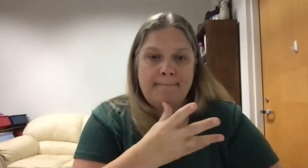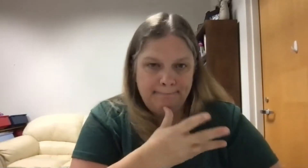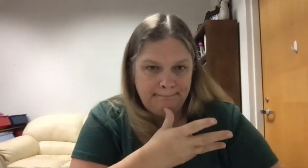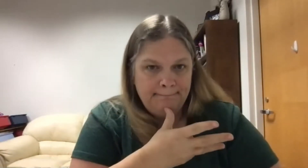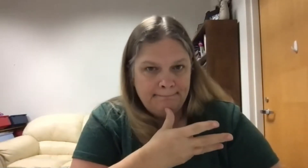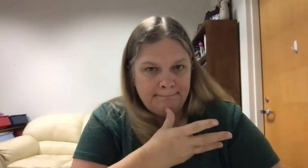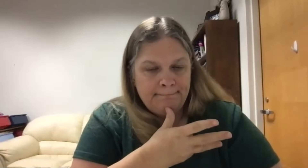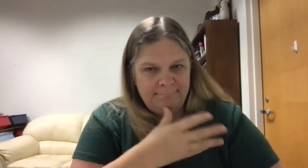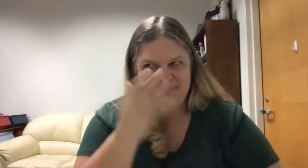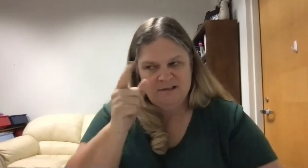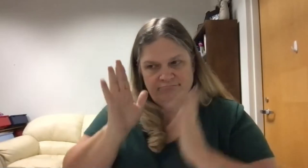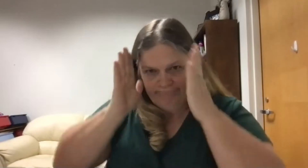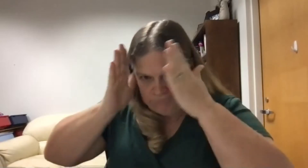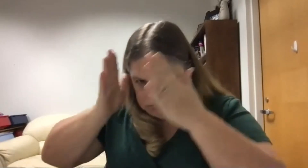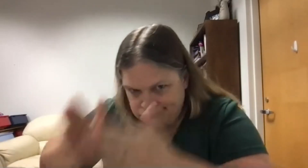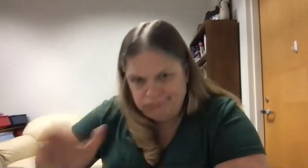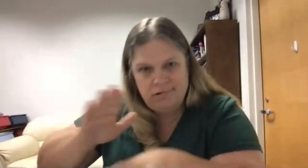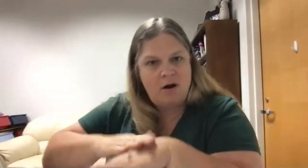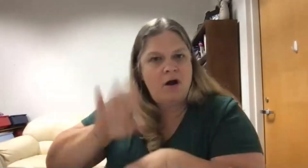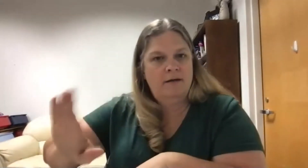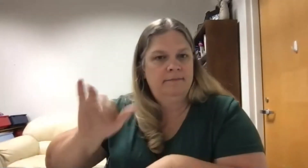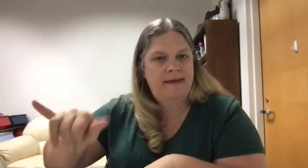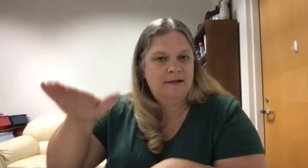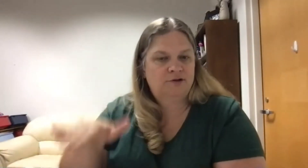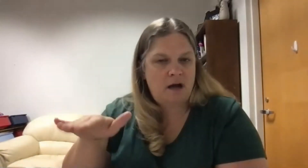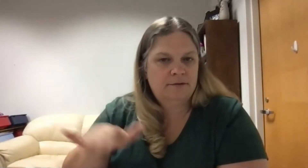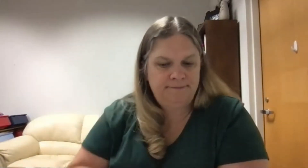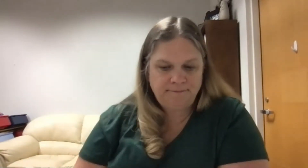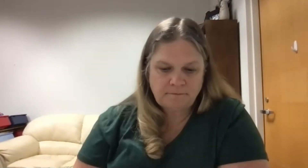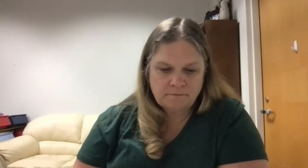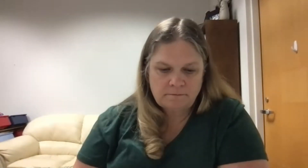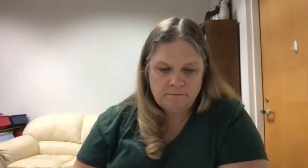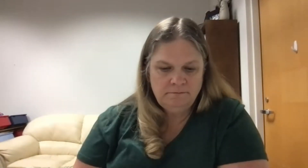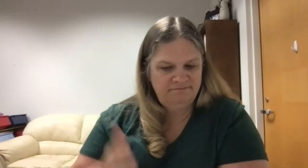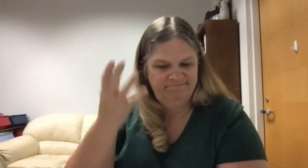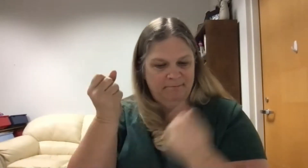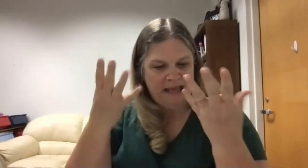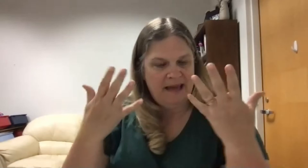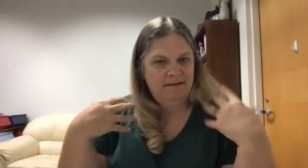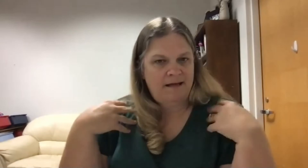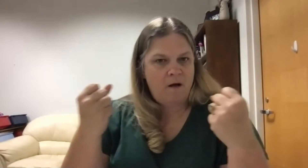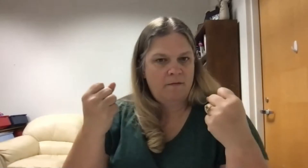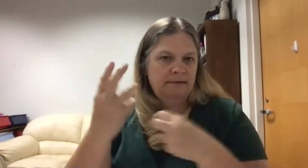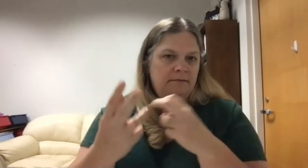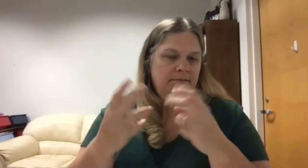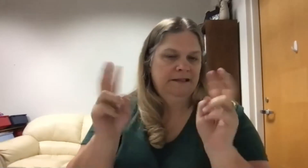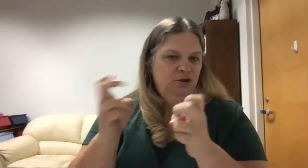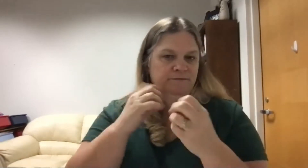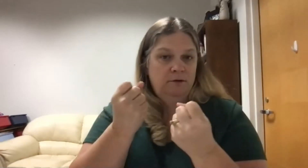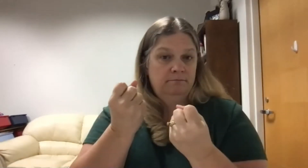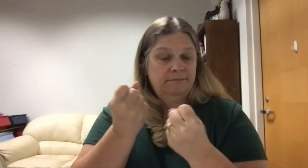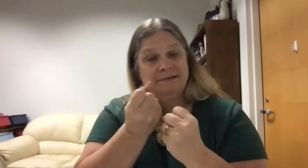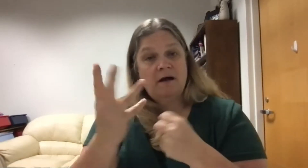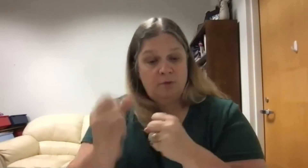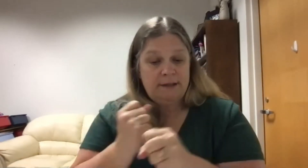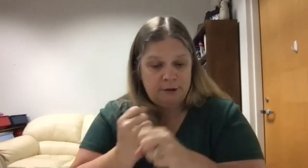And, she often lived the role as a single mother because she was so focused on her child